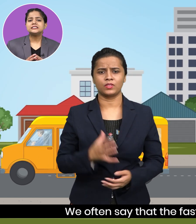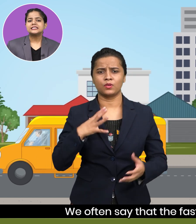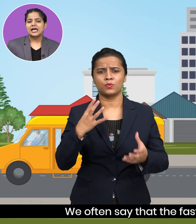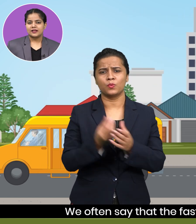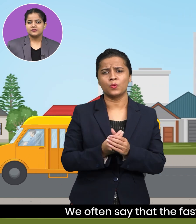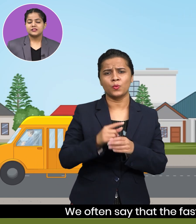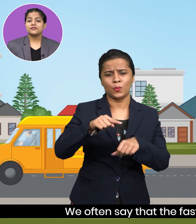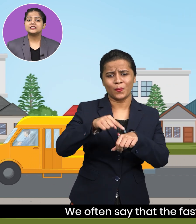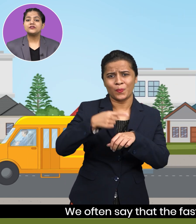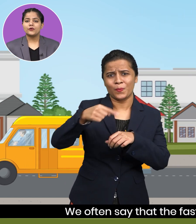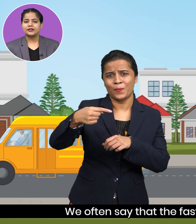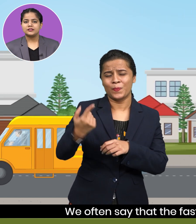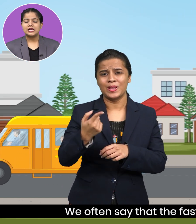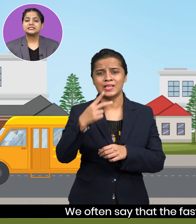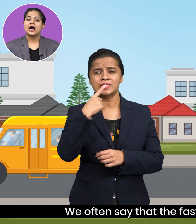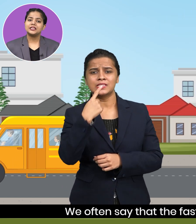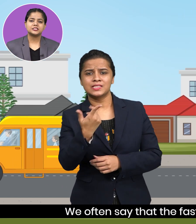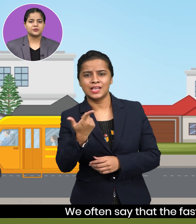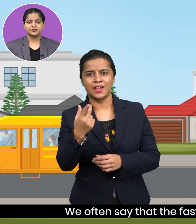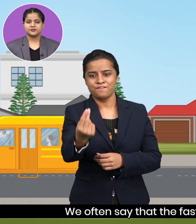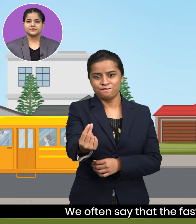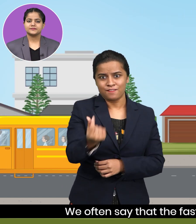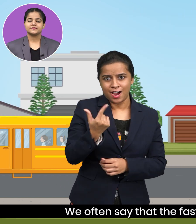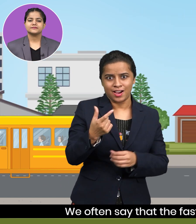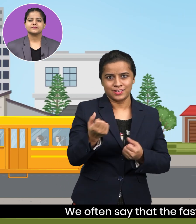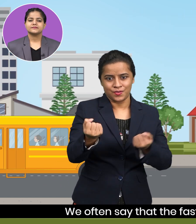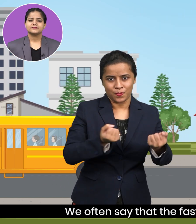We often say that the faster vehicle has a higher speed.